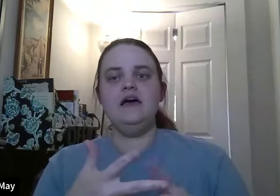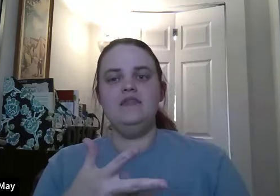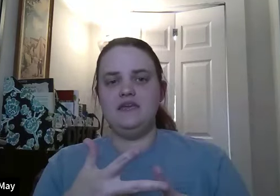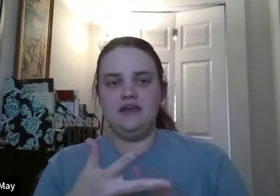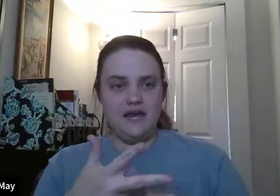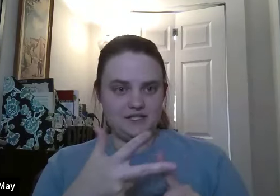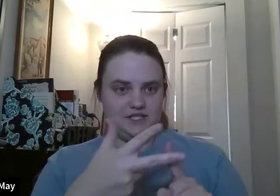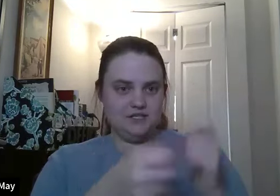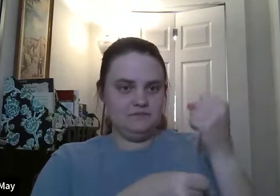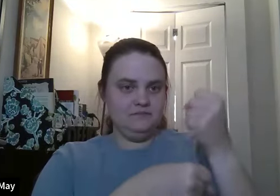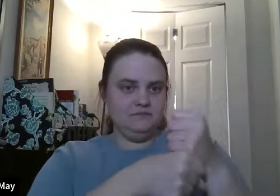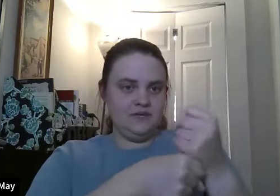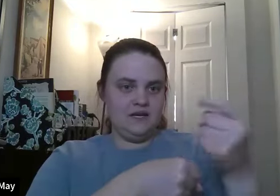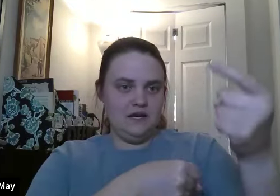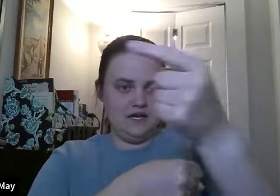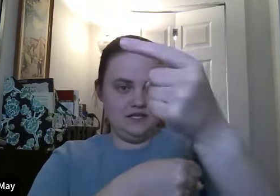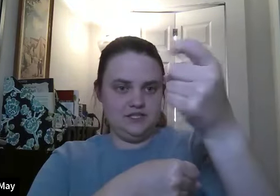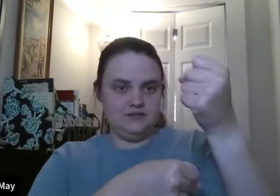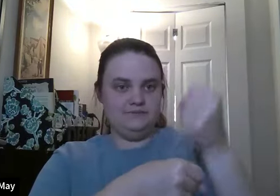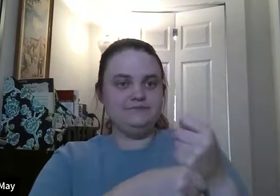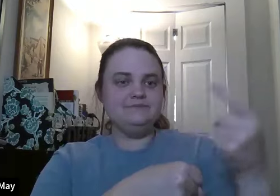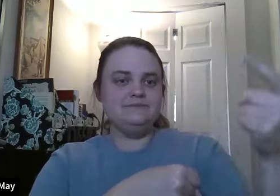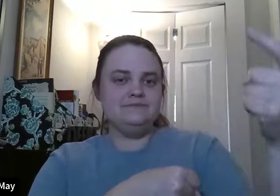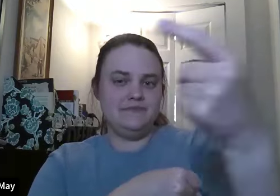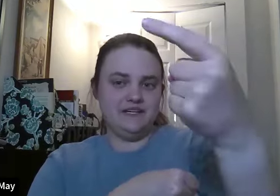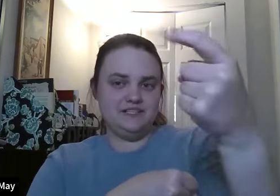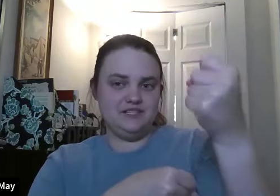And then next year, next year, next year.